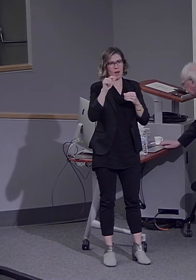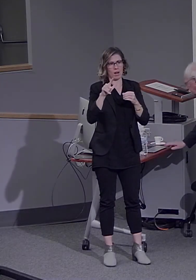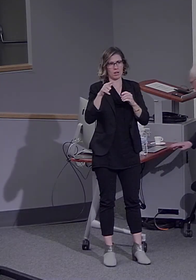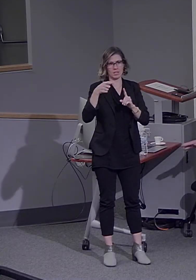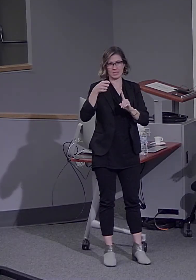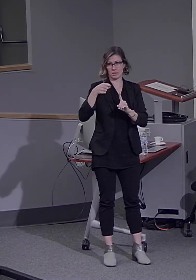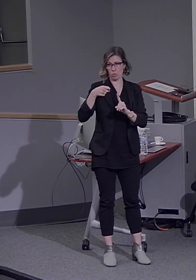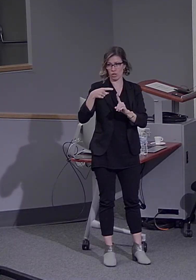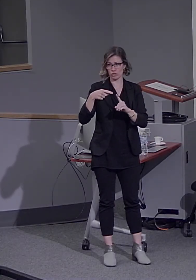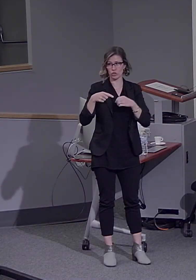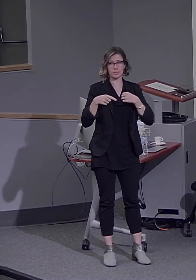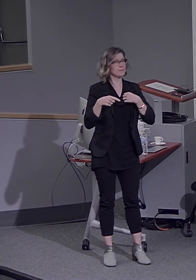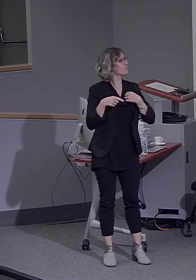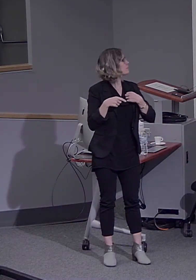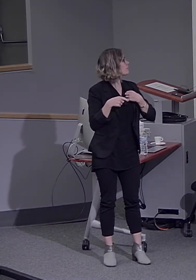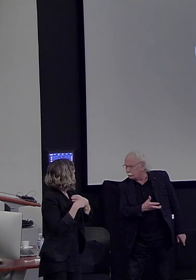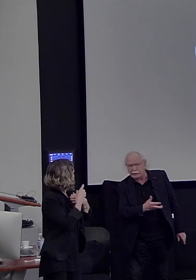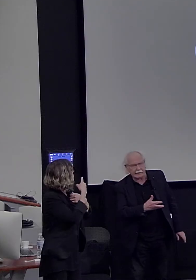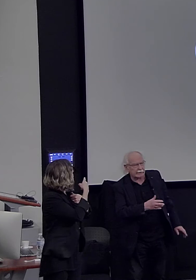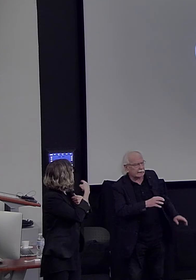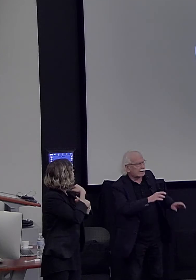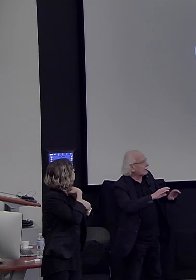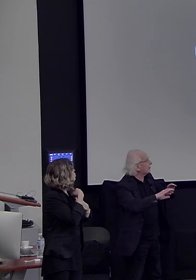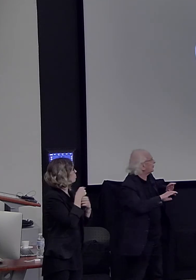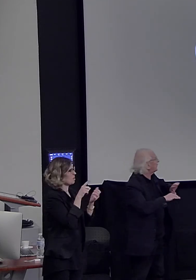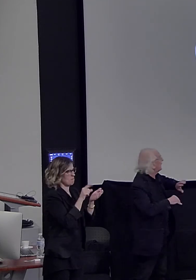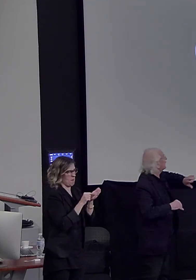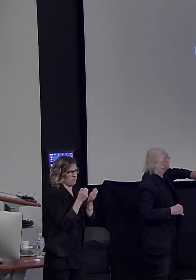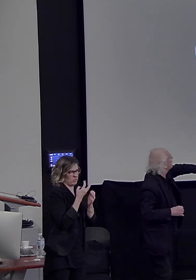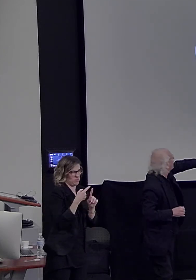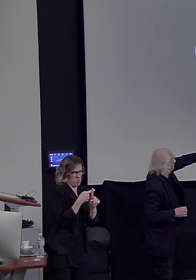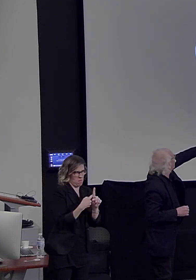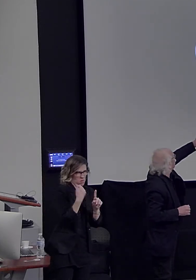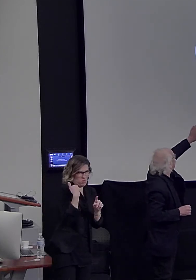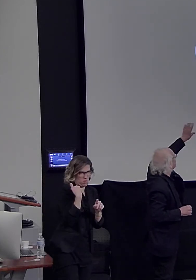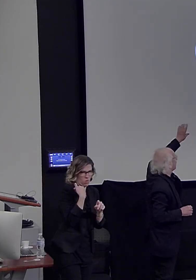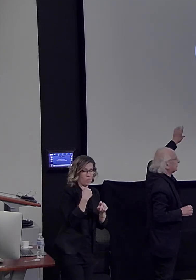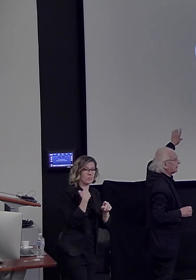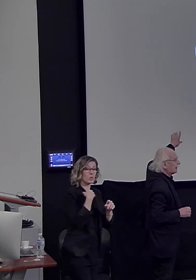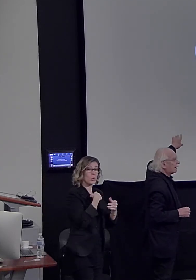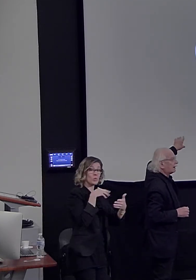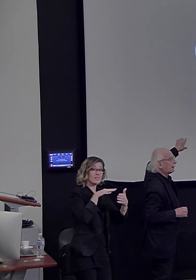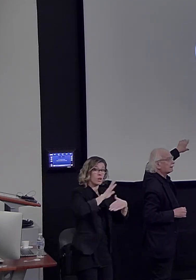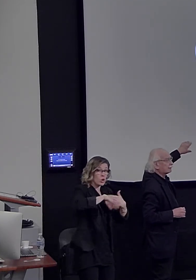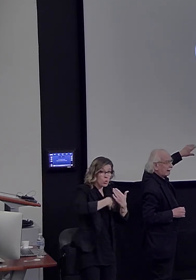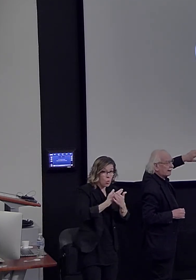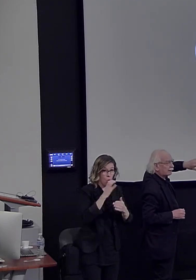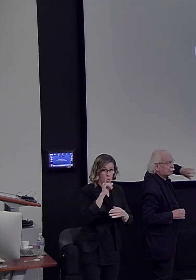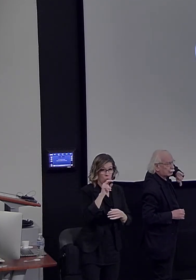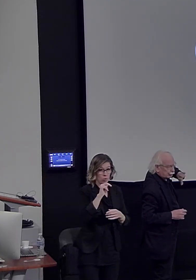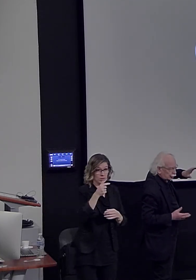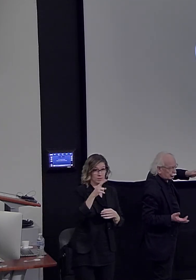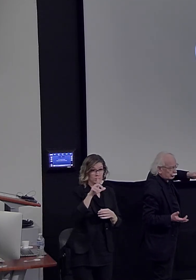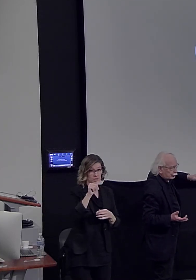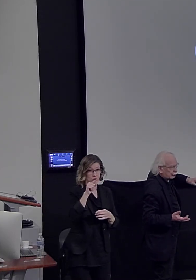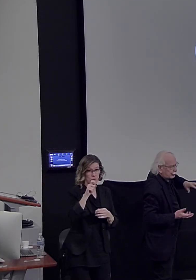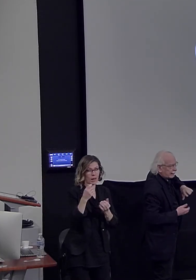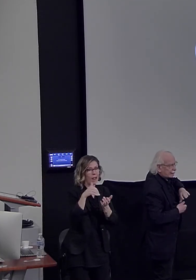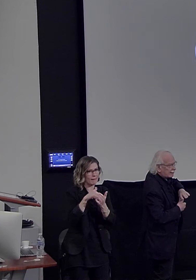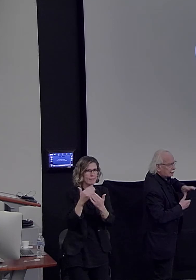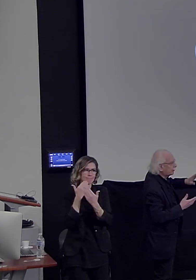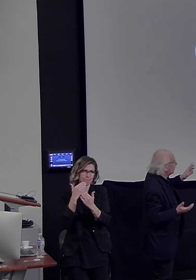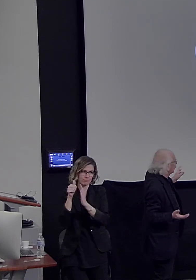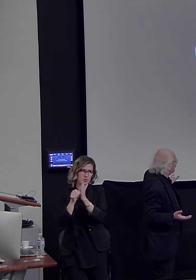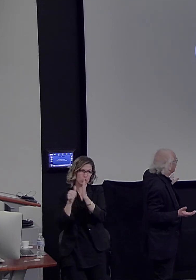That's something that we published just a few months ago on brain. We studied the whole cingulate, again, thanks to surgery which